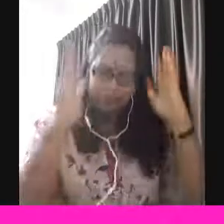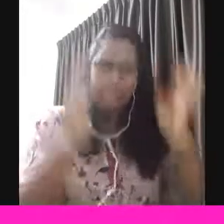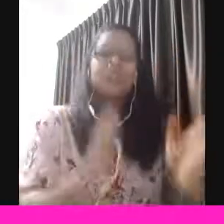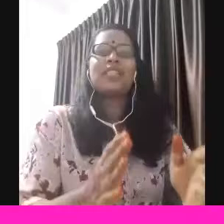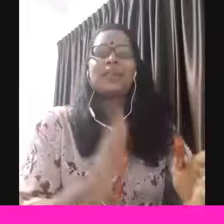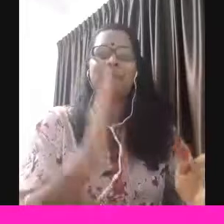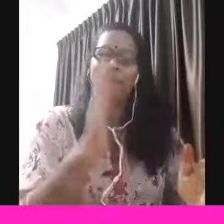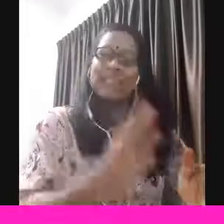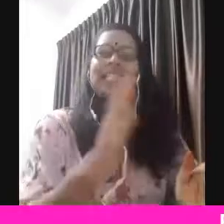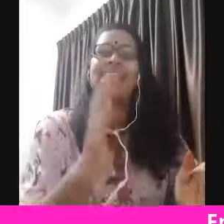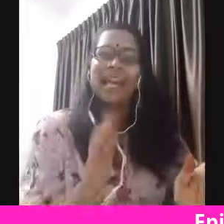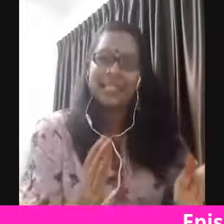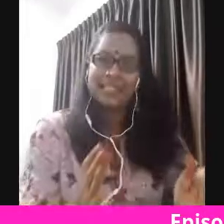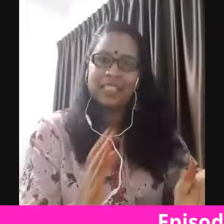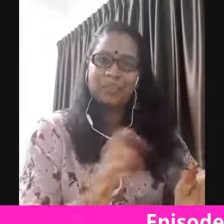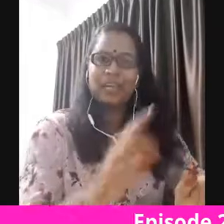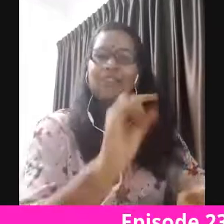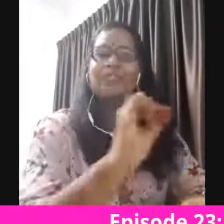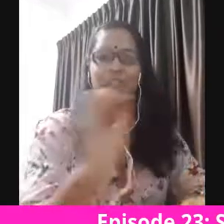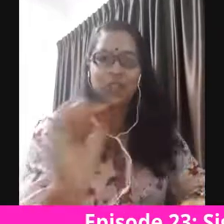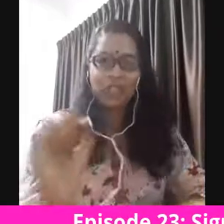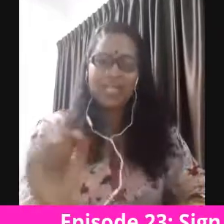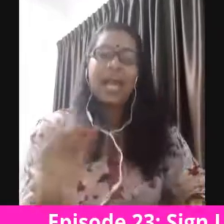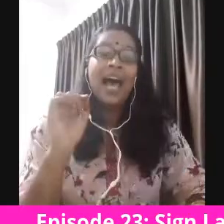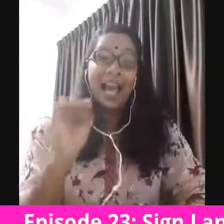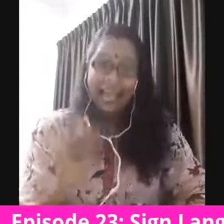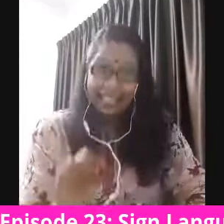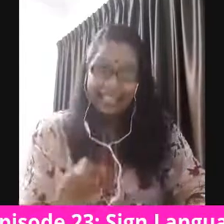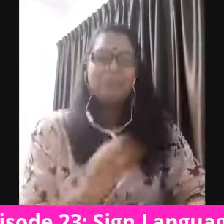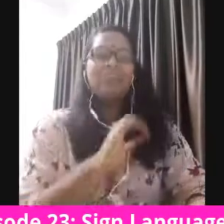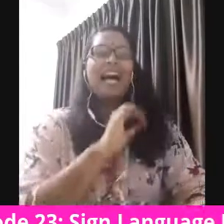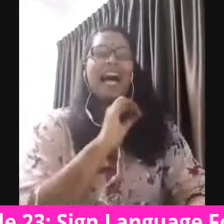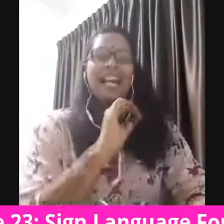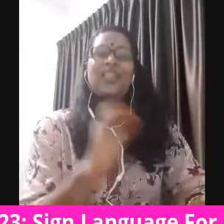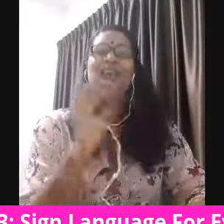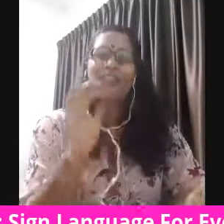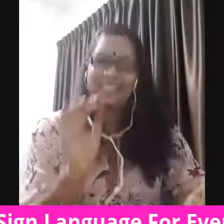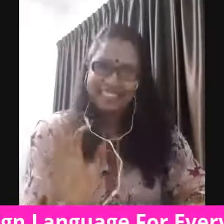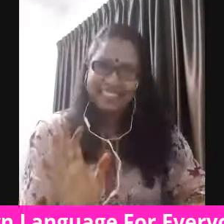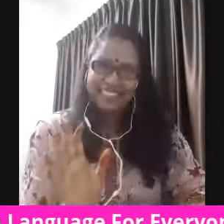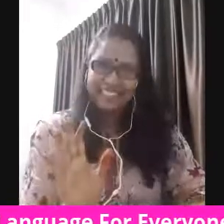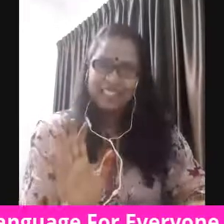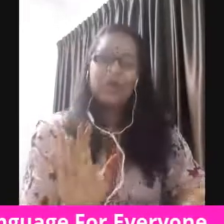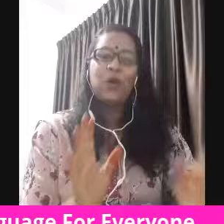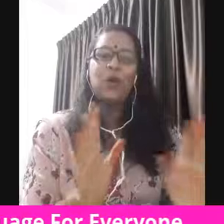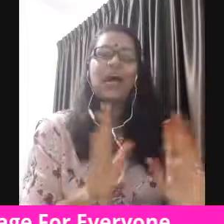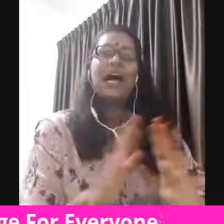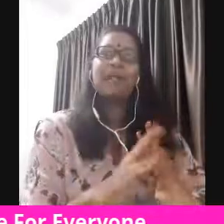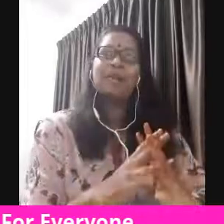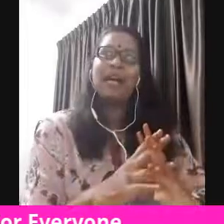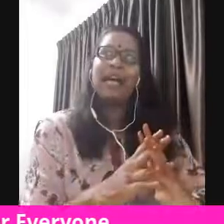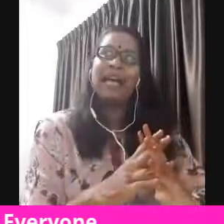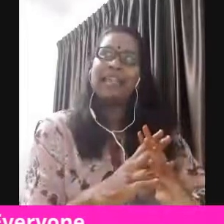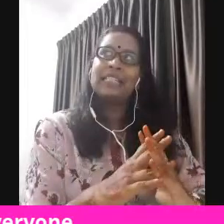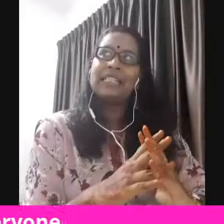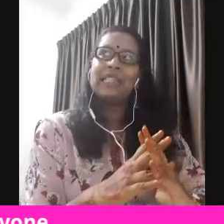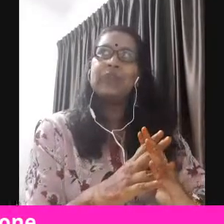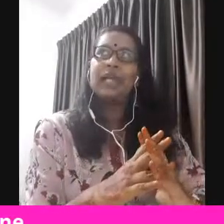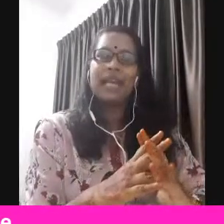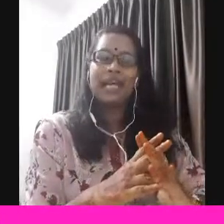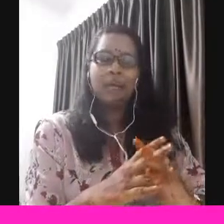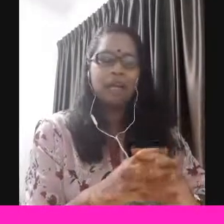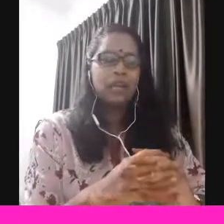but I choose that Pendidikan Khas as my first choice, and Mhm. I got that. So Okay. I